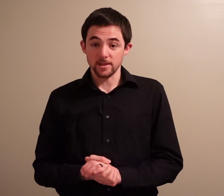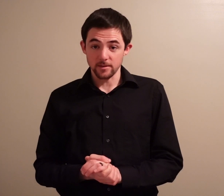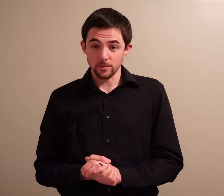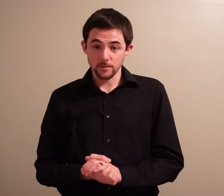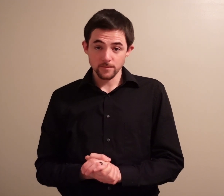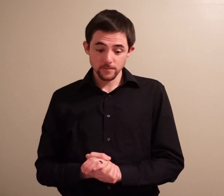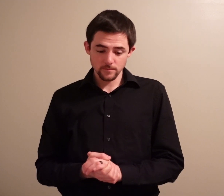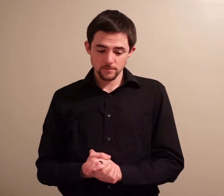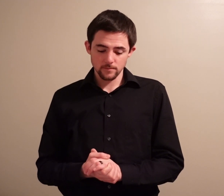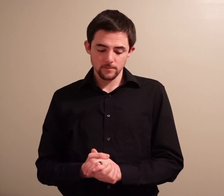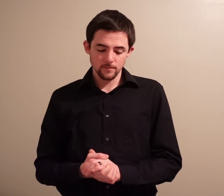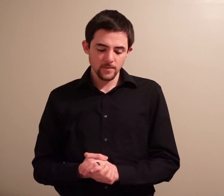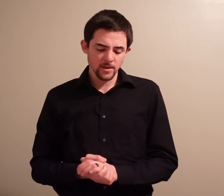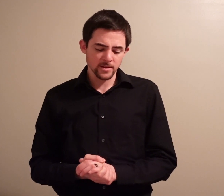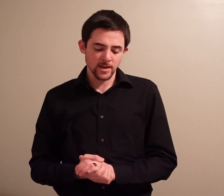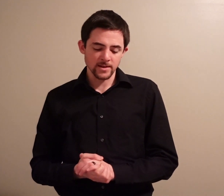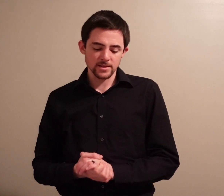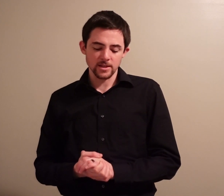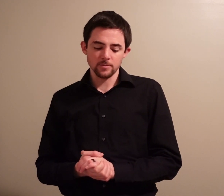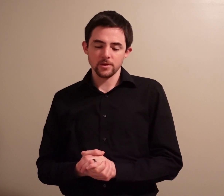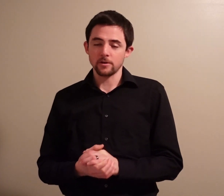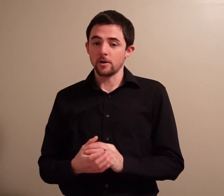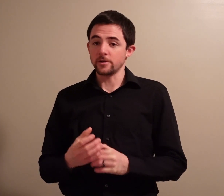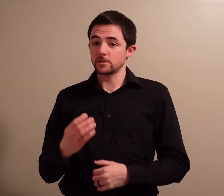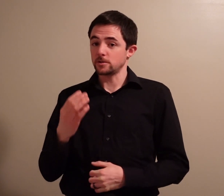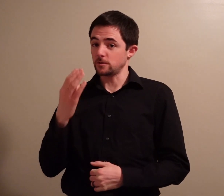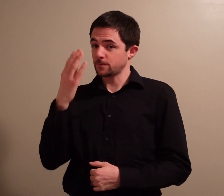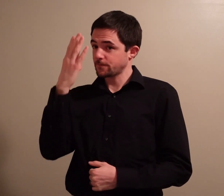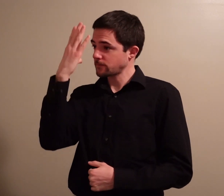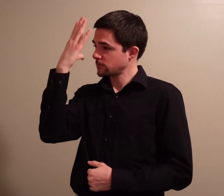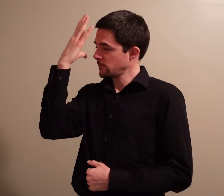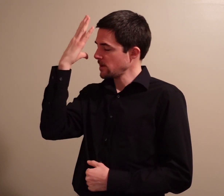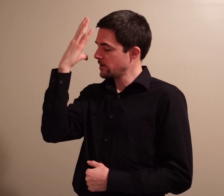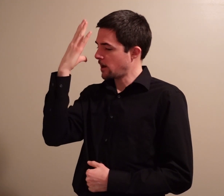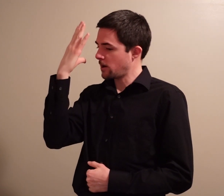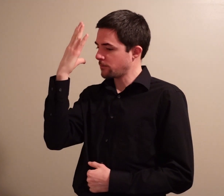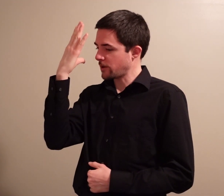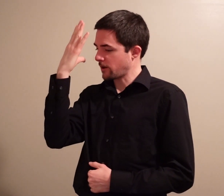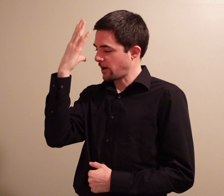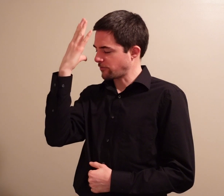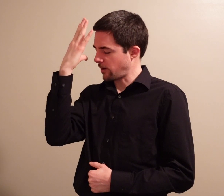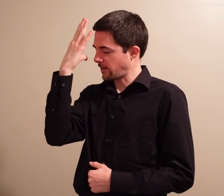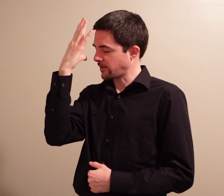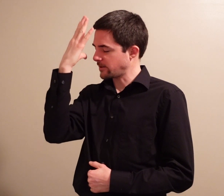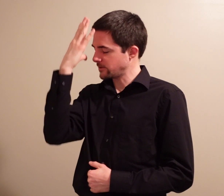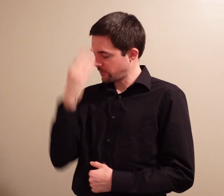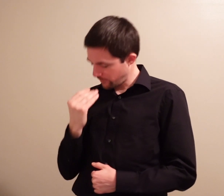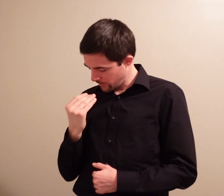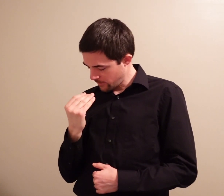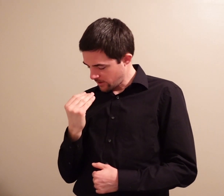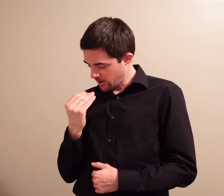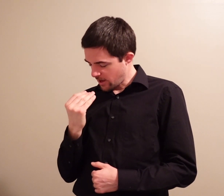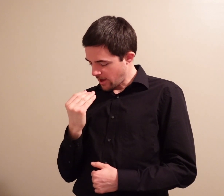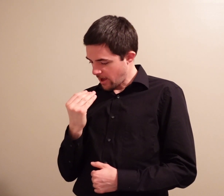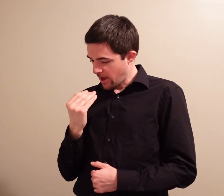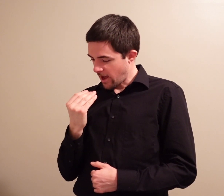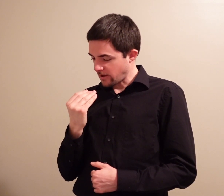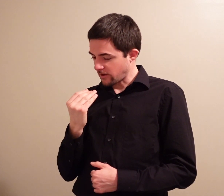sleep. To sign sleep, you're going to bring your hand right like this in front of you, and you're going to